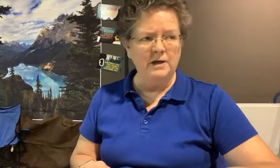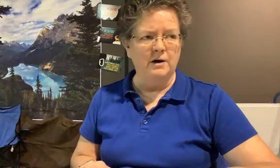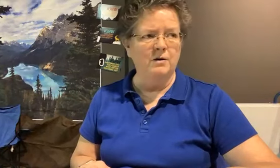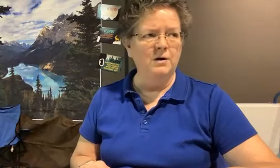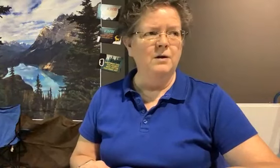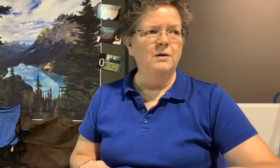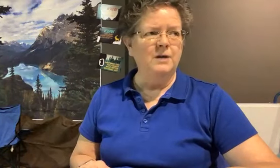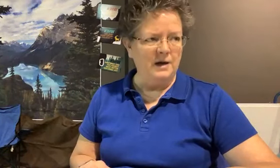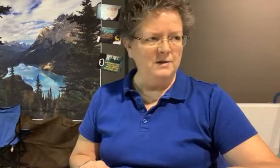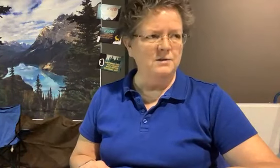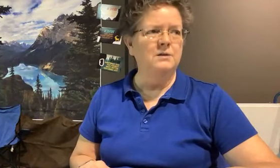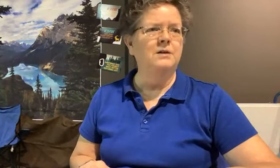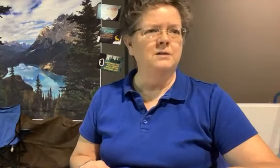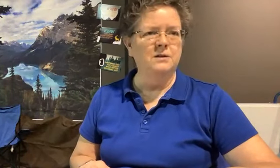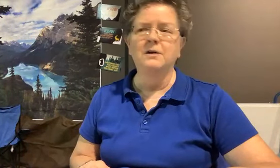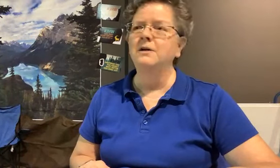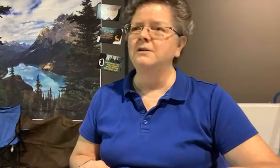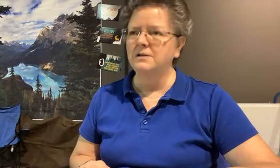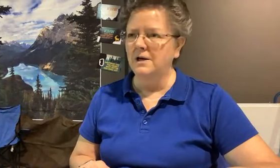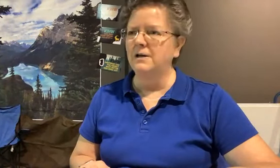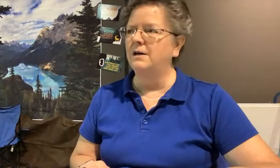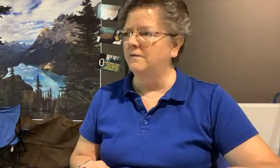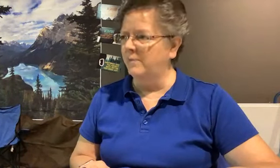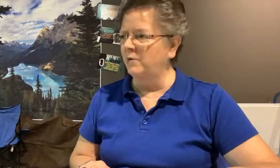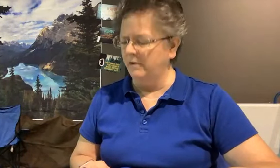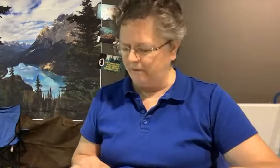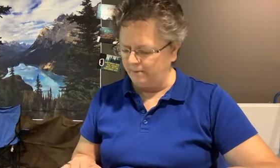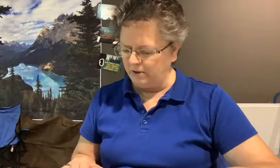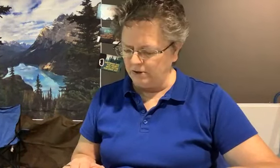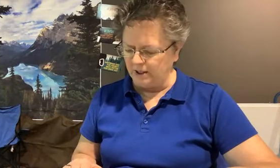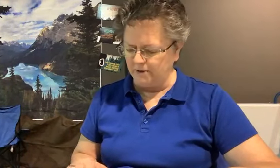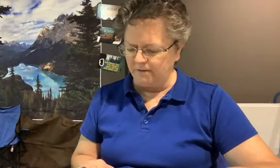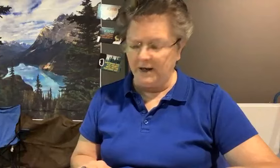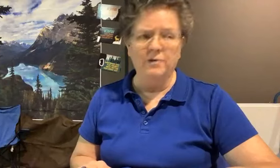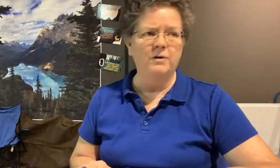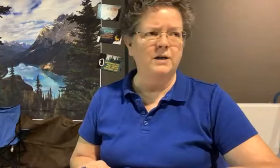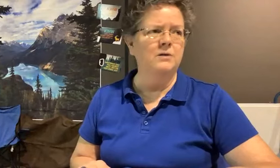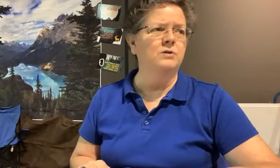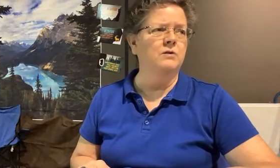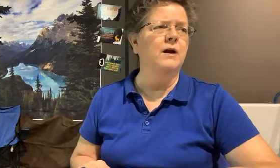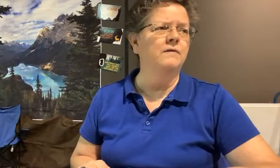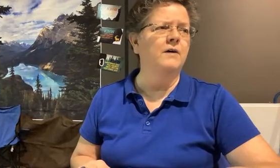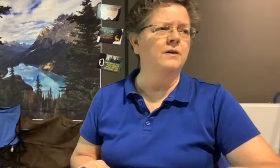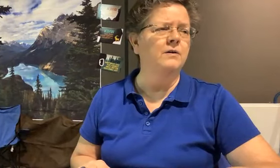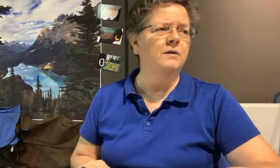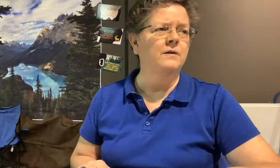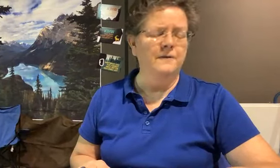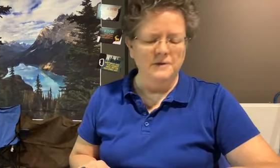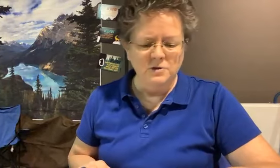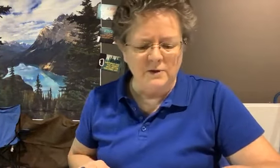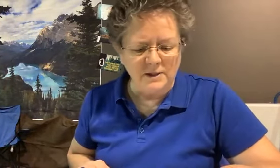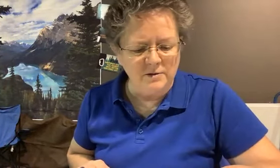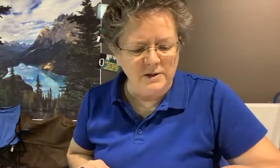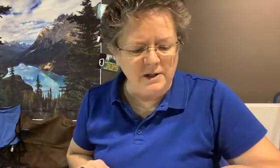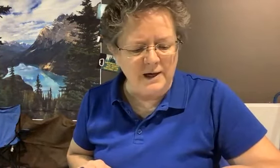Iddo? Yes, he's the descendant of both of them. Barachai's the father, Edo's the grandfather. So that's who this guy